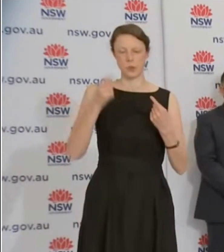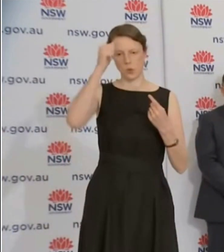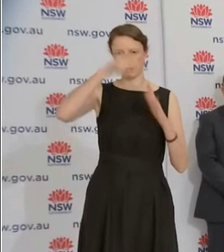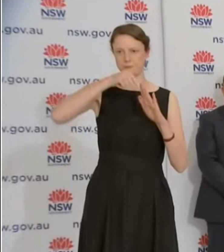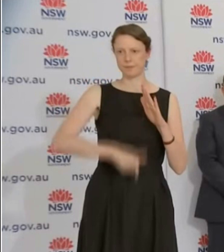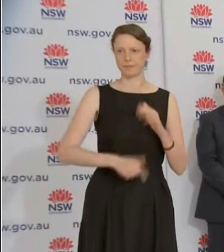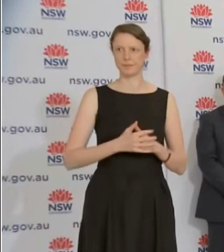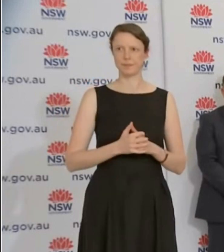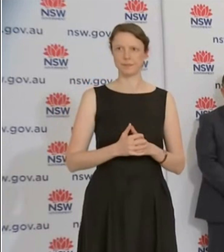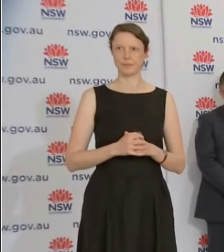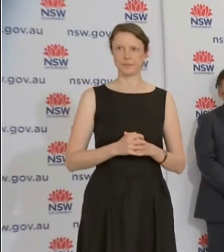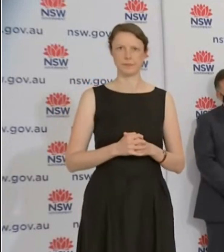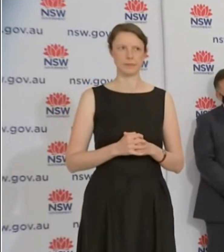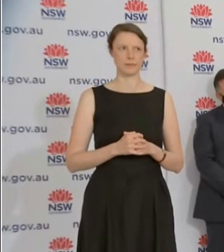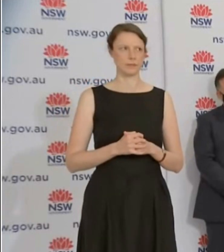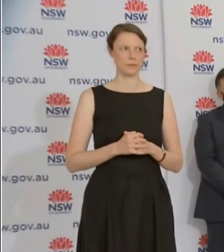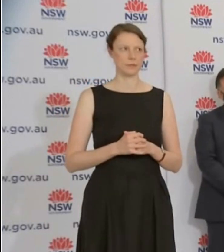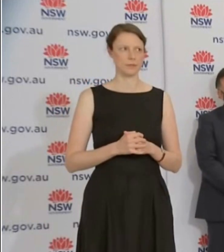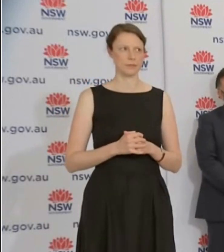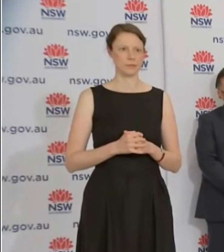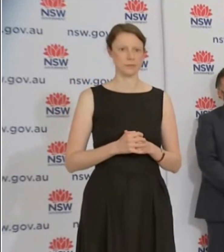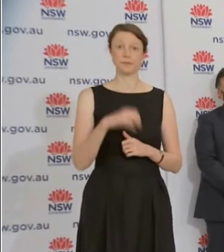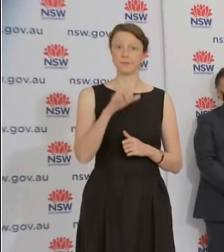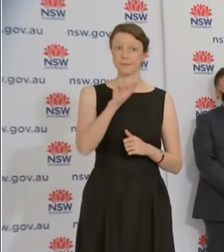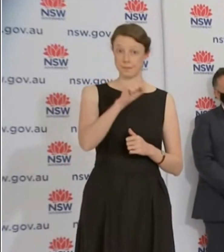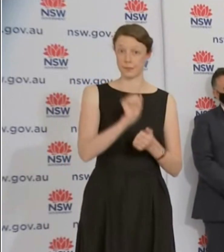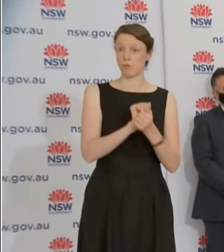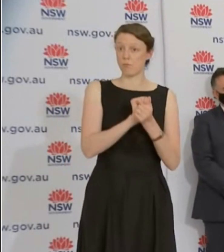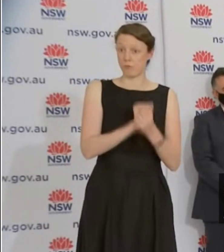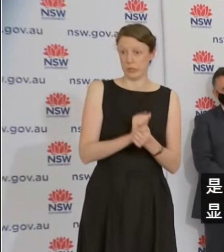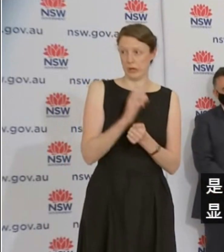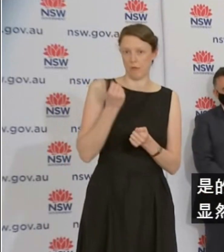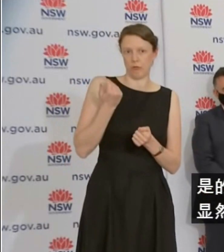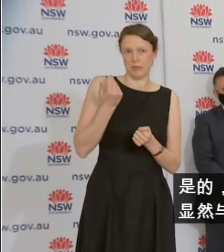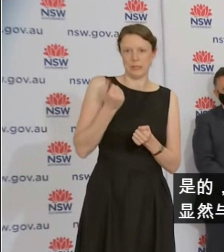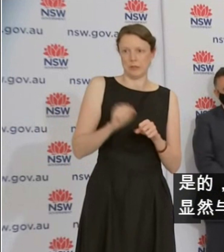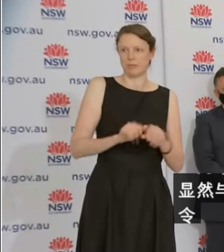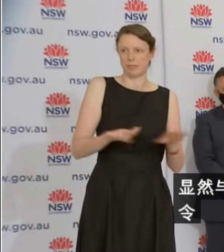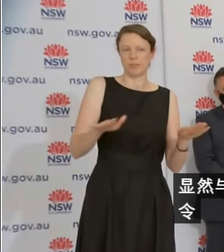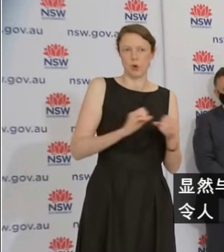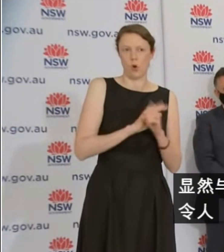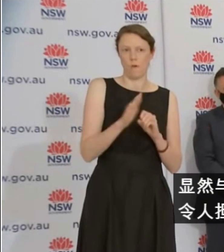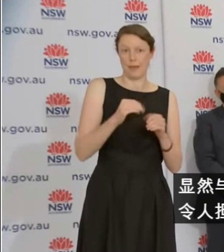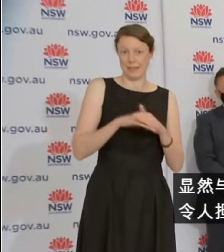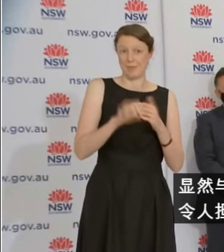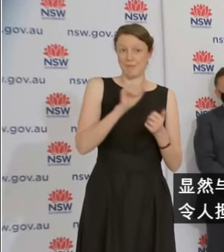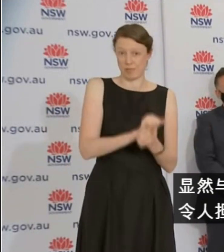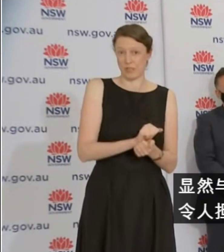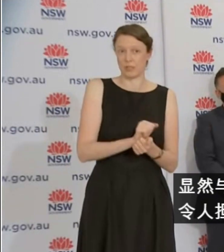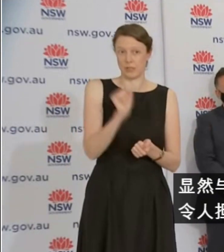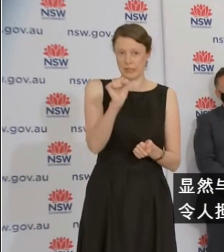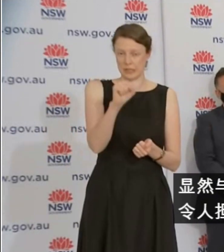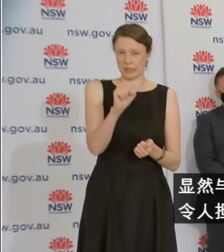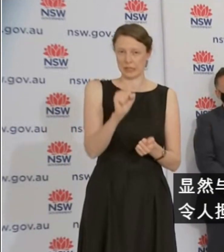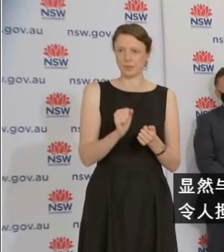Thanks very much. Yes, in relation to prisons, clearly the recent examples are of concern. The